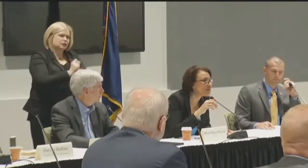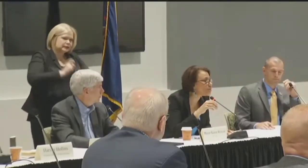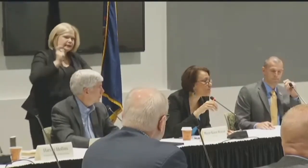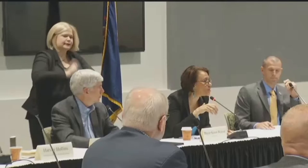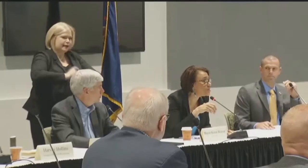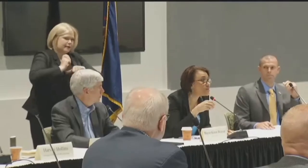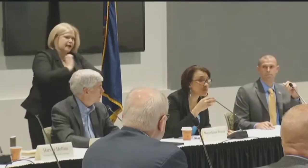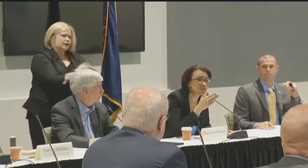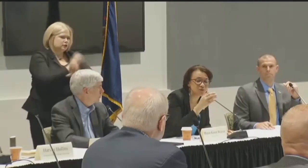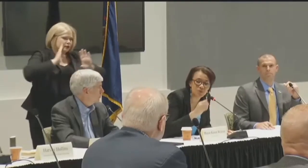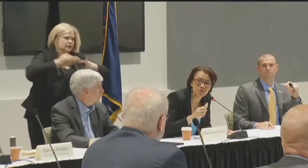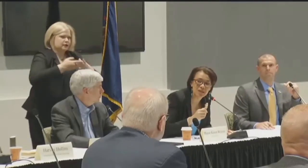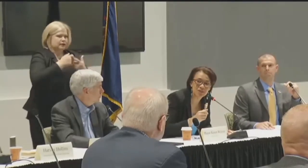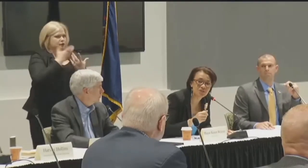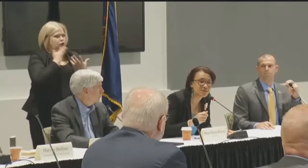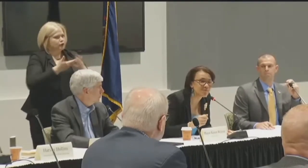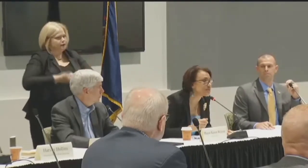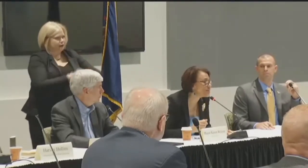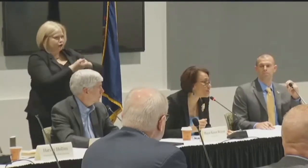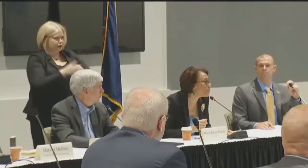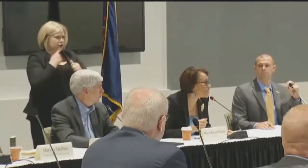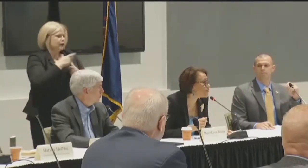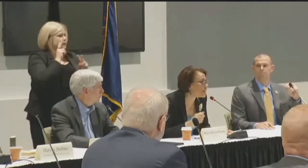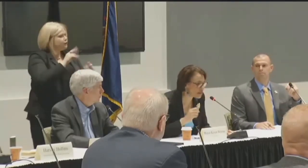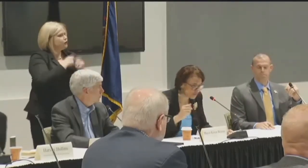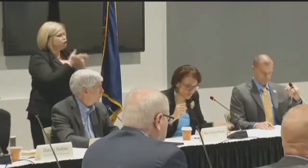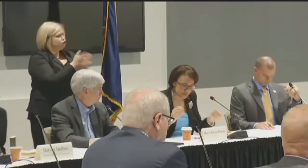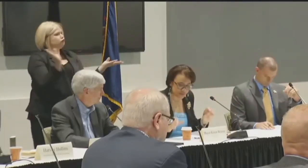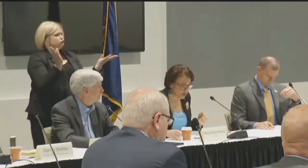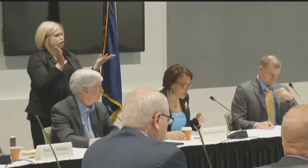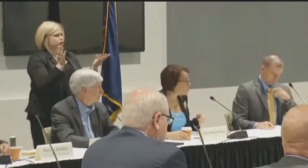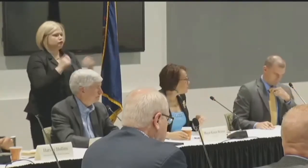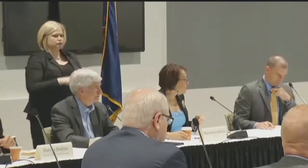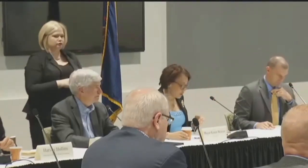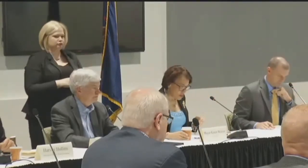great collaboration. So I'm looking forward to that, sharing that presentation with everybody.